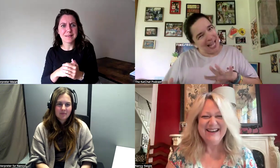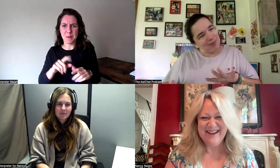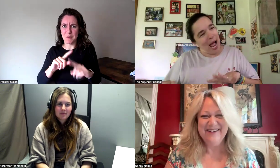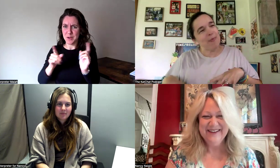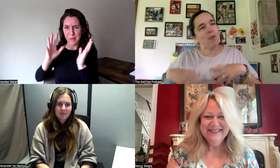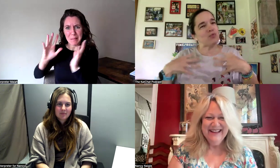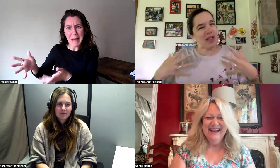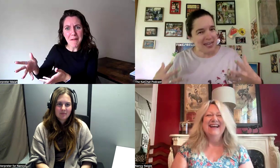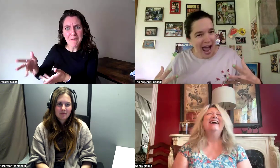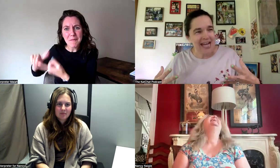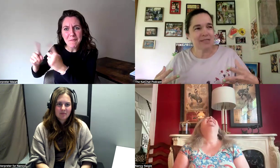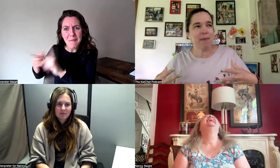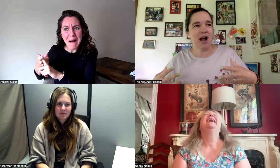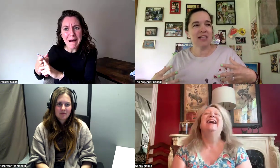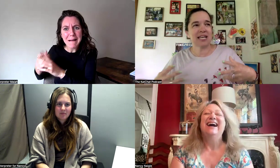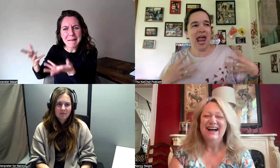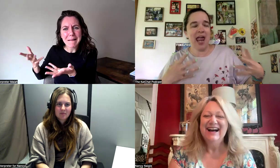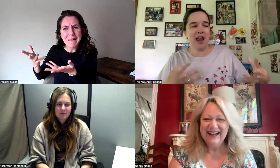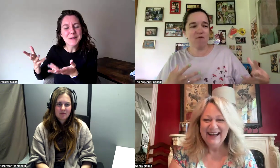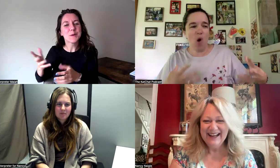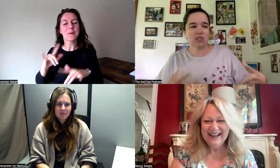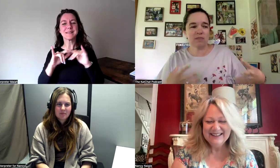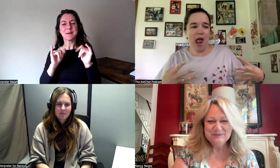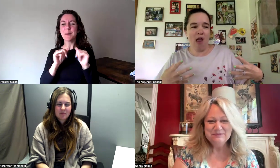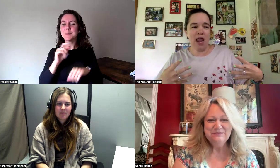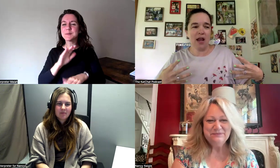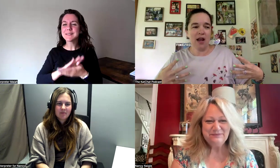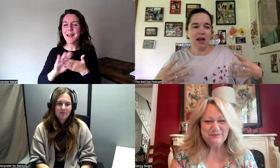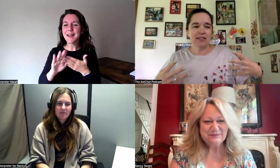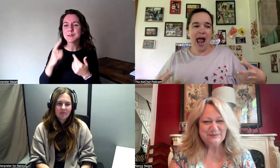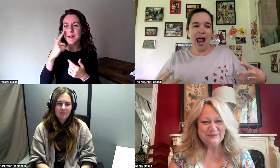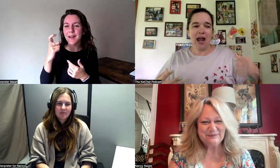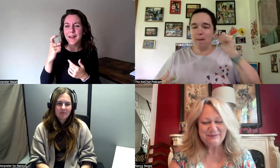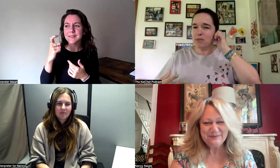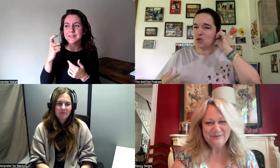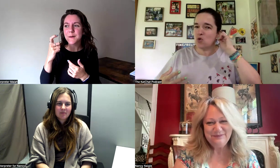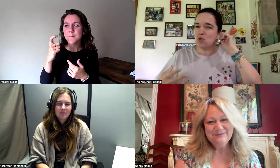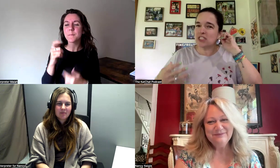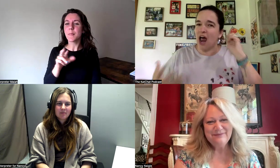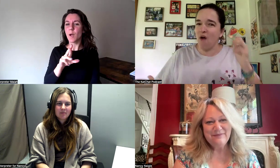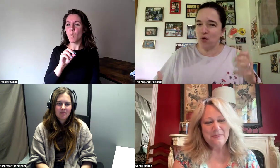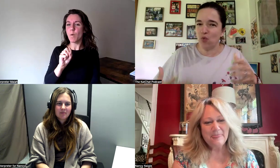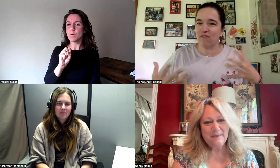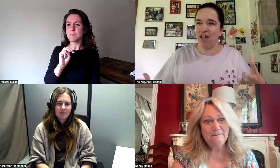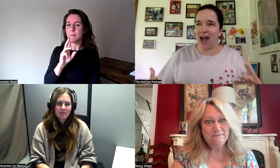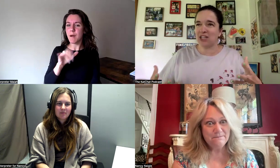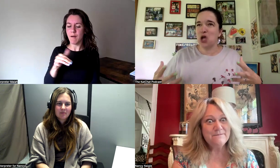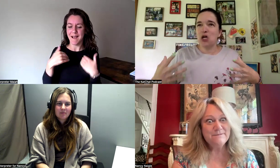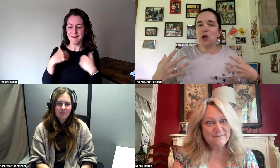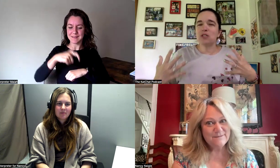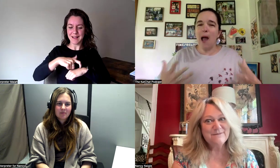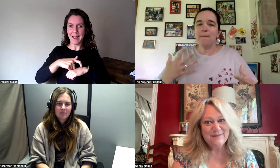So at the same time, it was really nice because they gave Rosemary time to